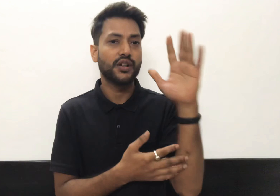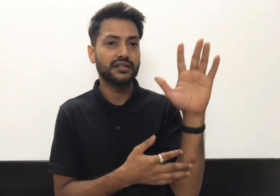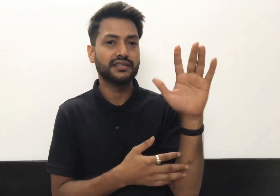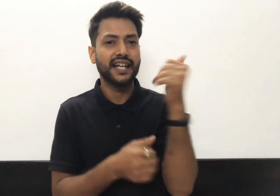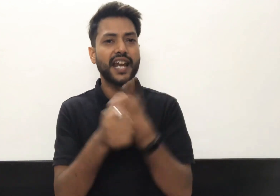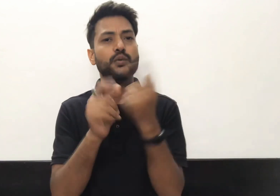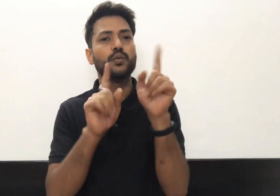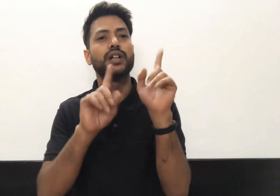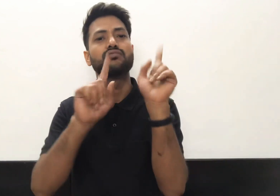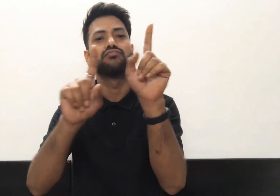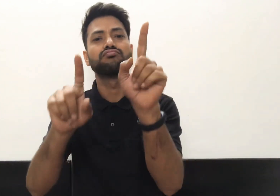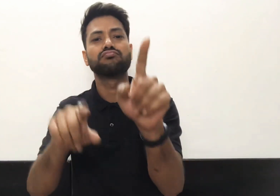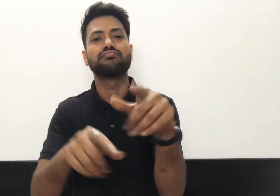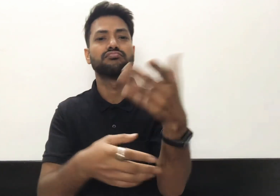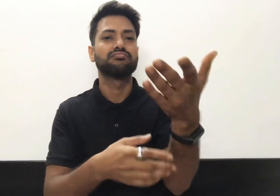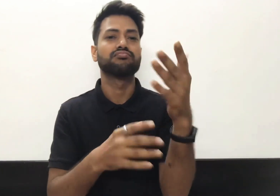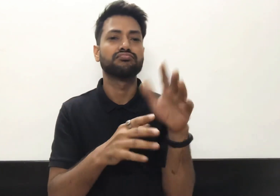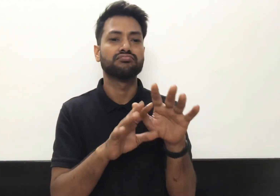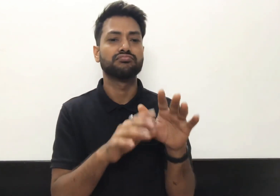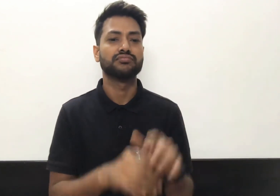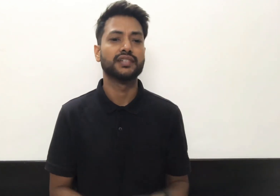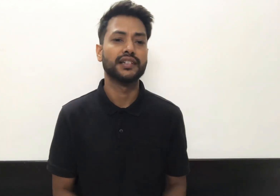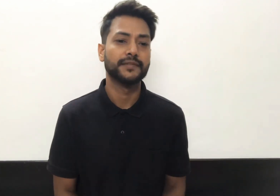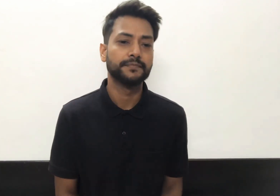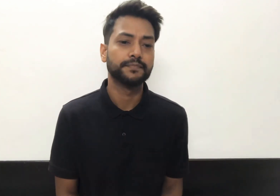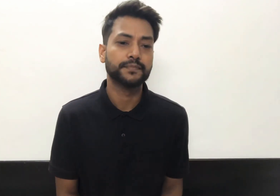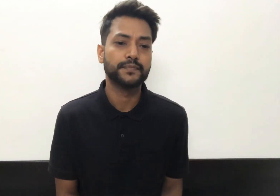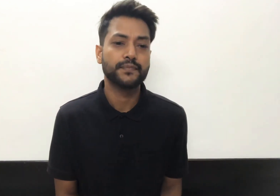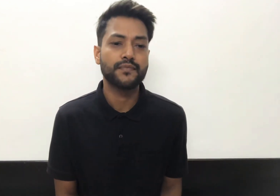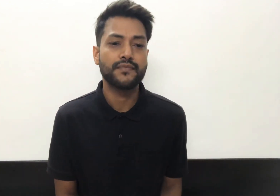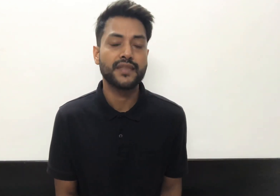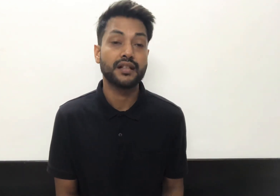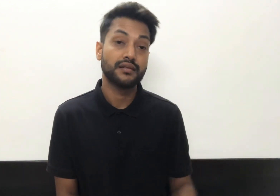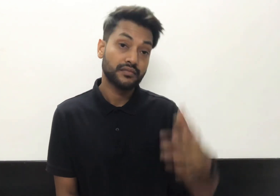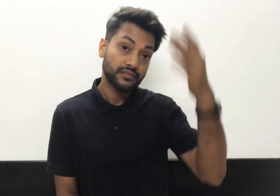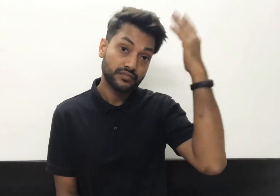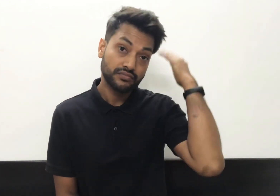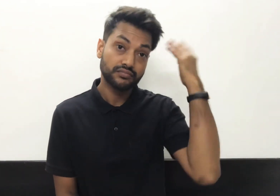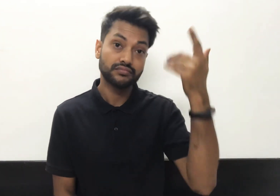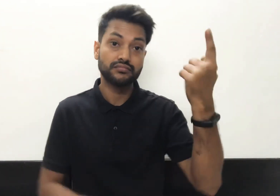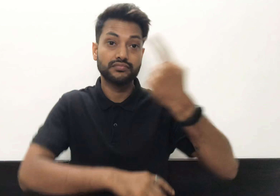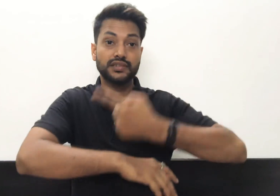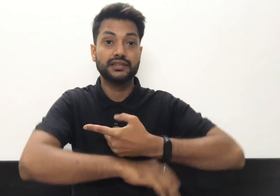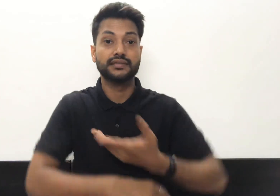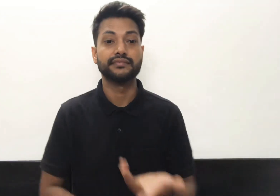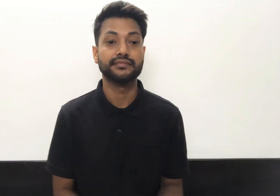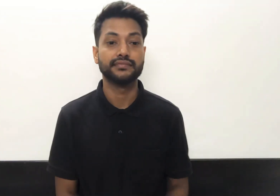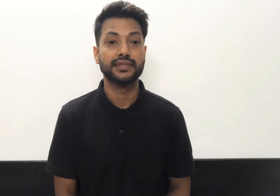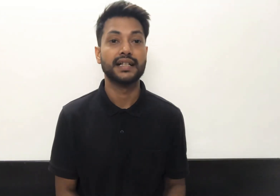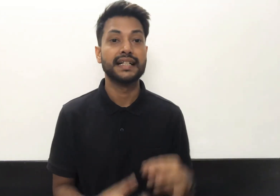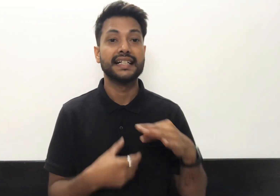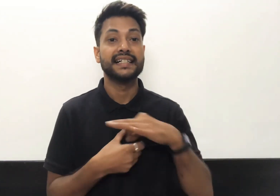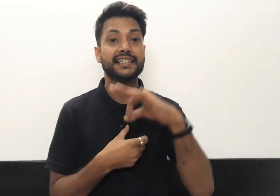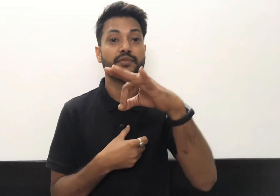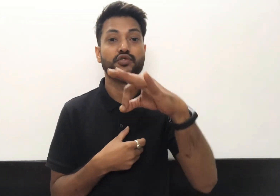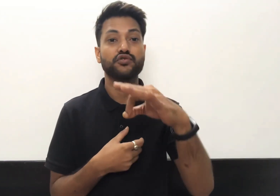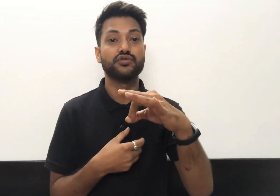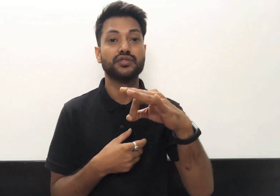Those days, spiritual movements did not have to go